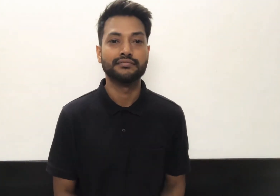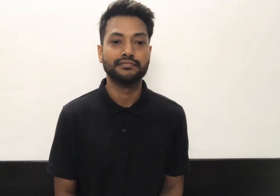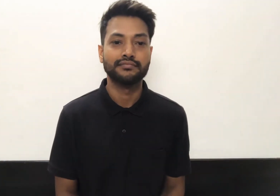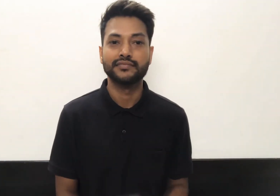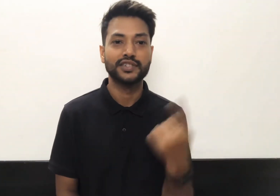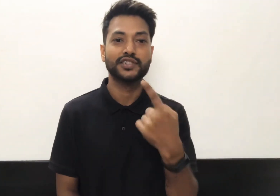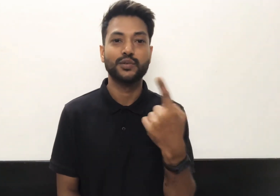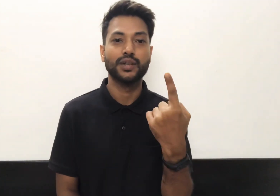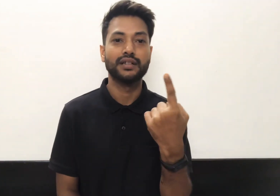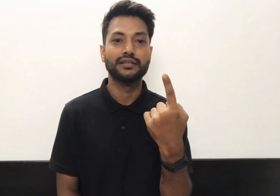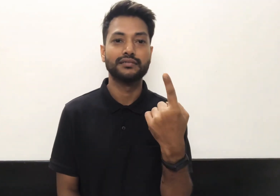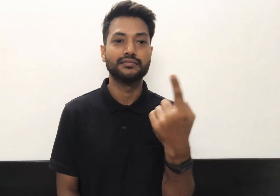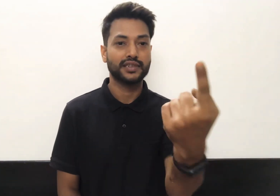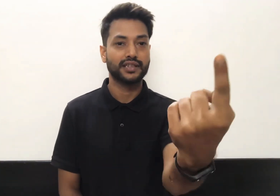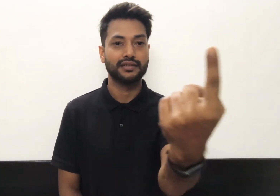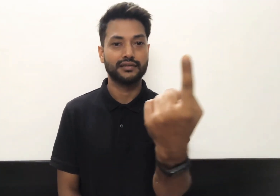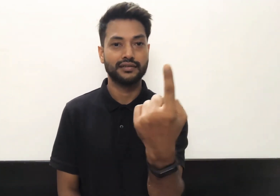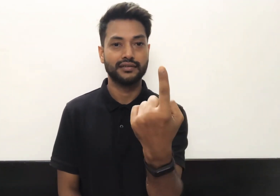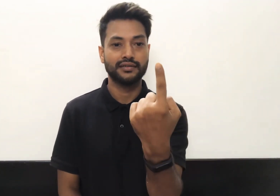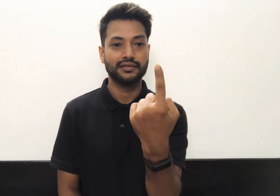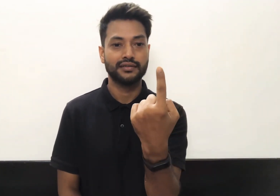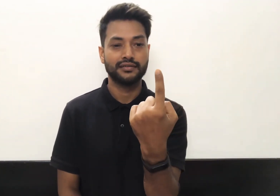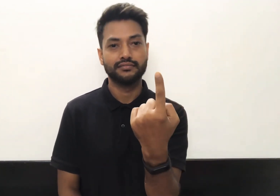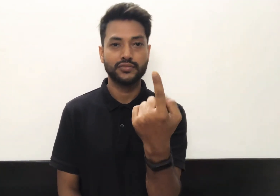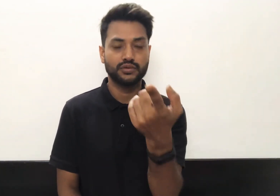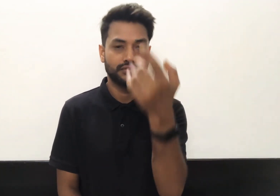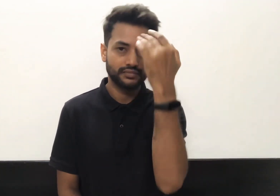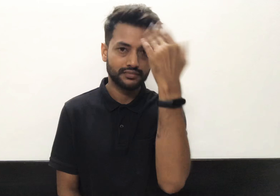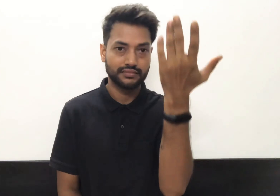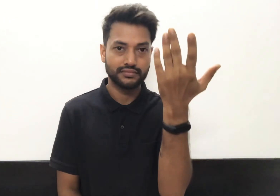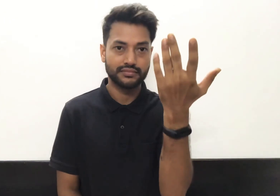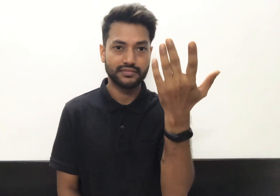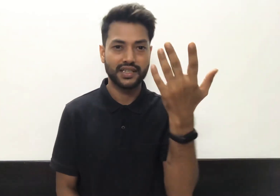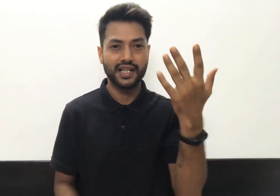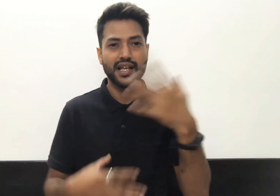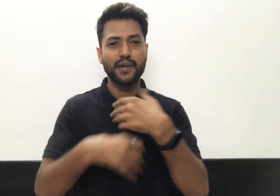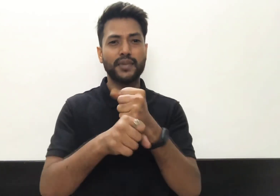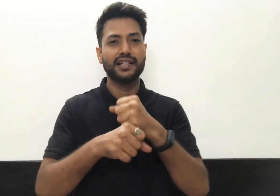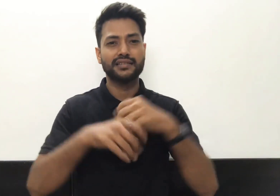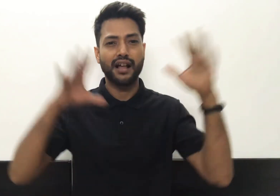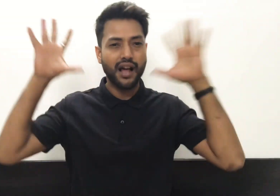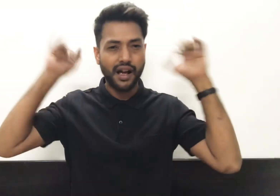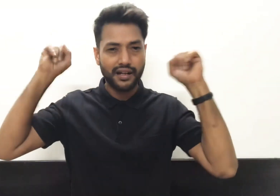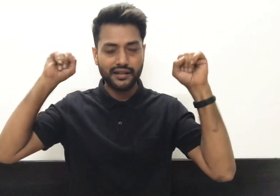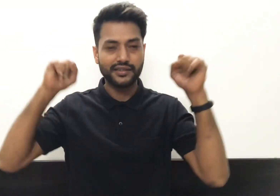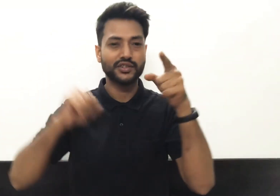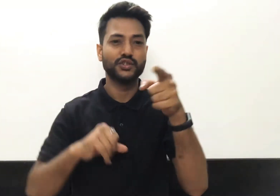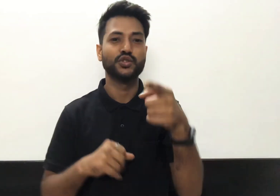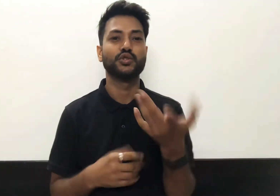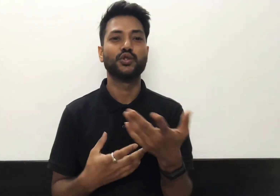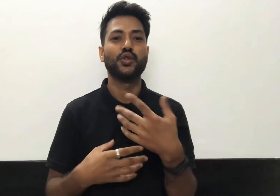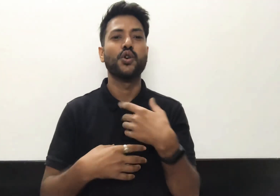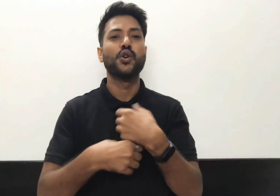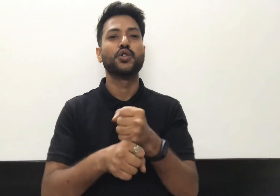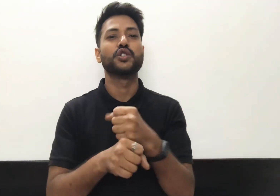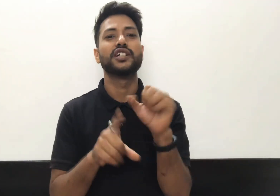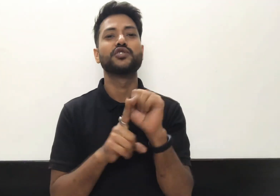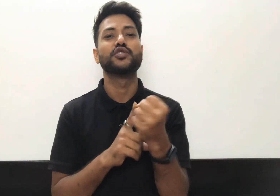somebody comes and, makes a loud noise next to you, or creates some situation where something passes